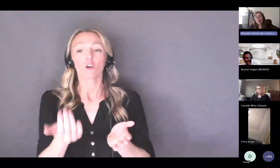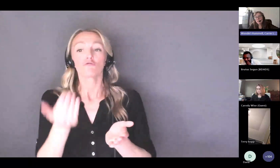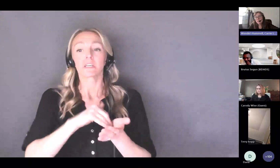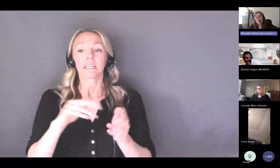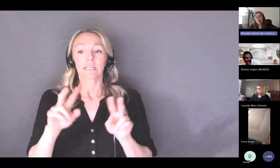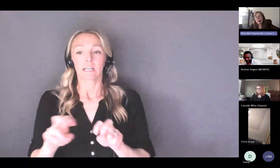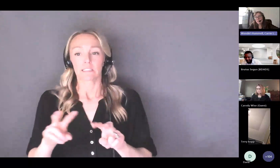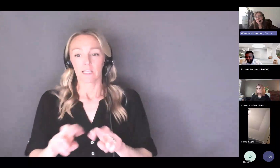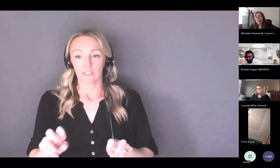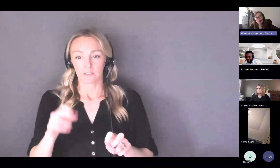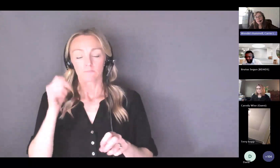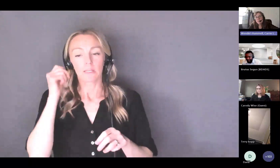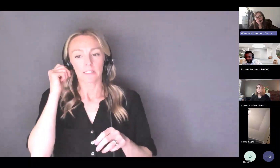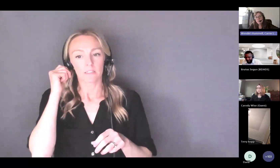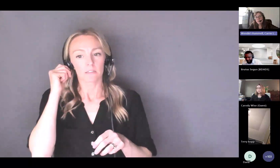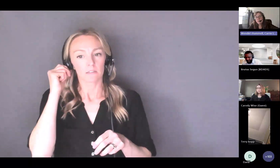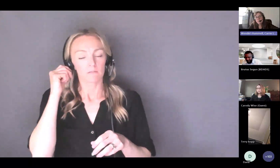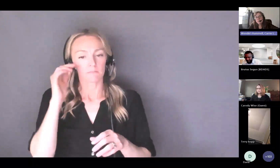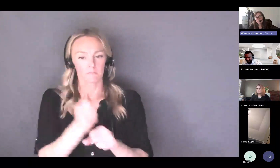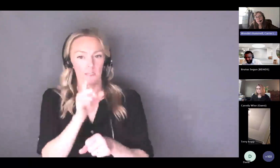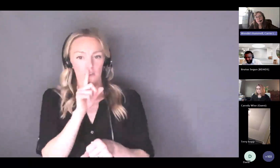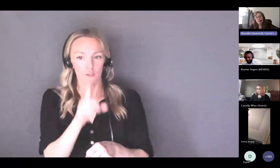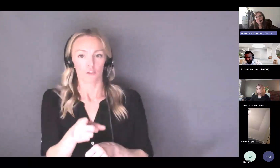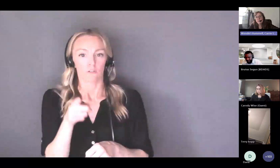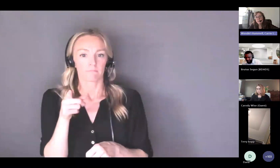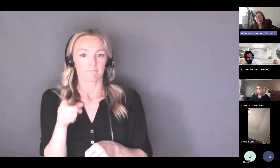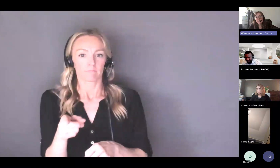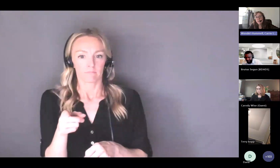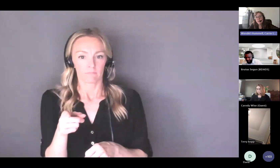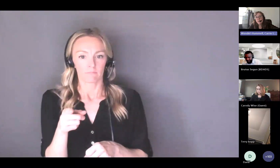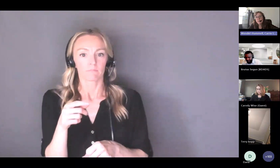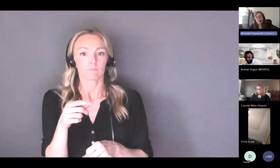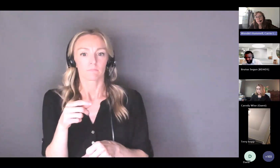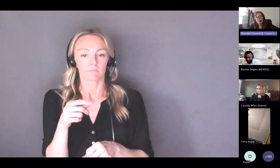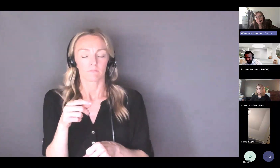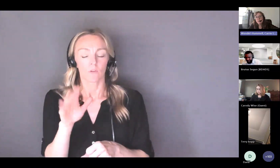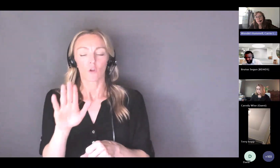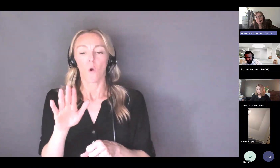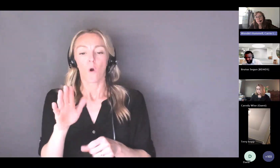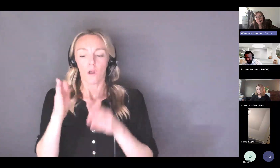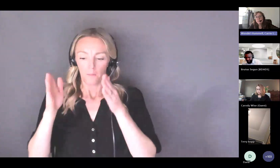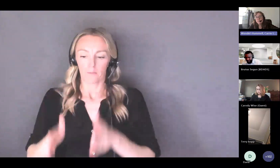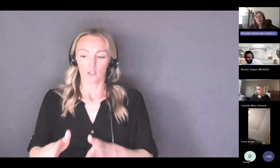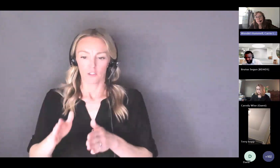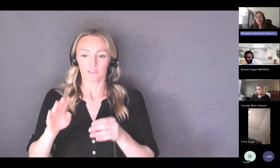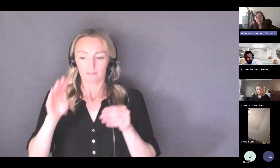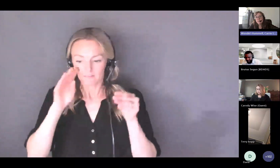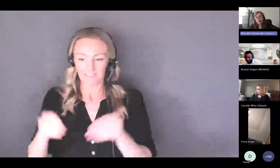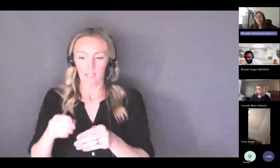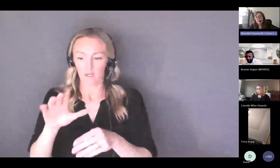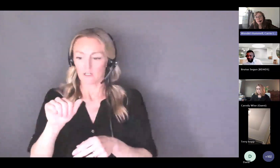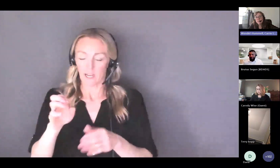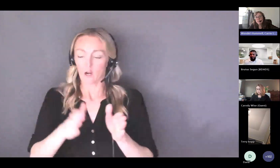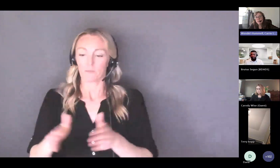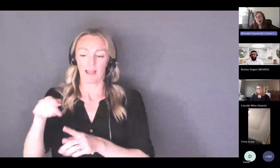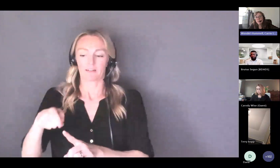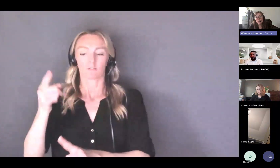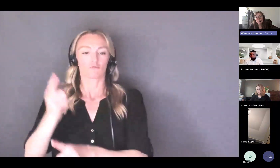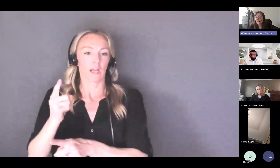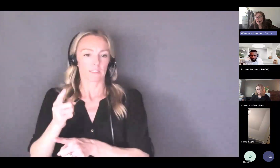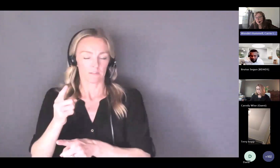would really make sure that you feel your person-centered care plan is accurate, because that's what we're wanting to see consistency in, is what